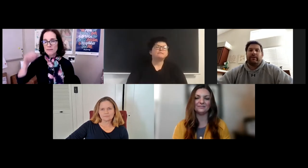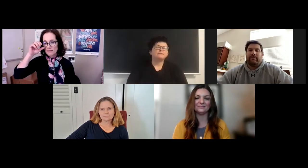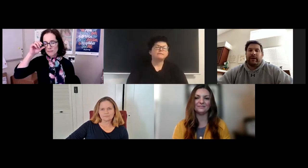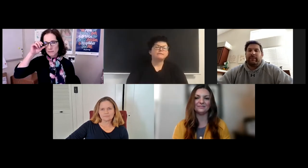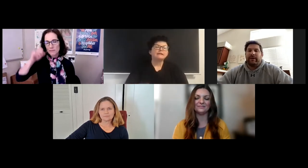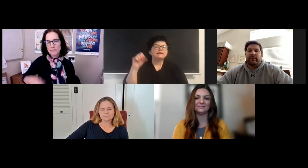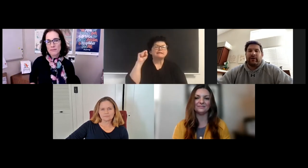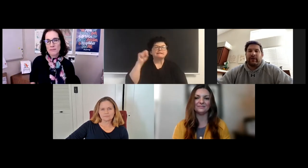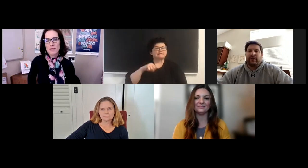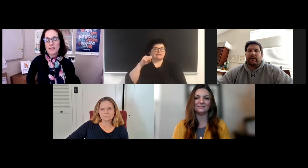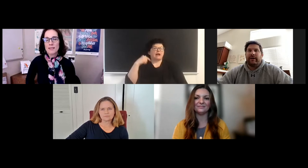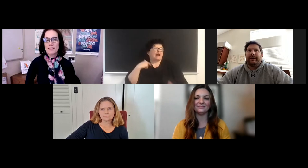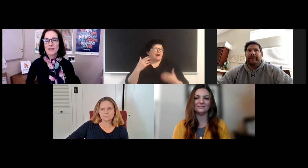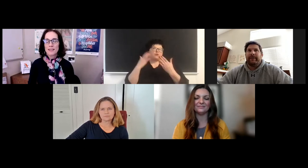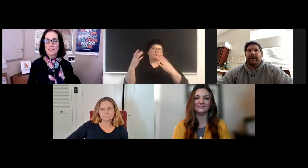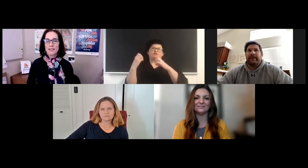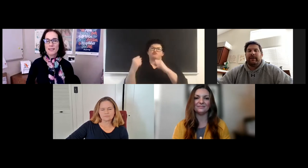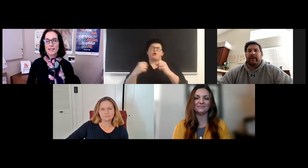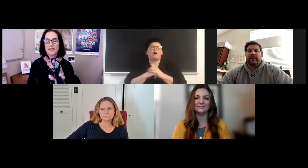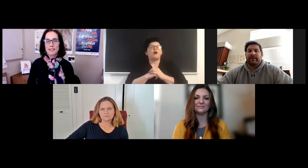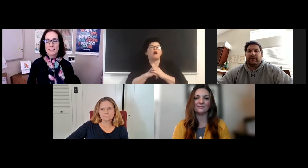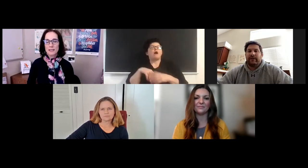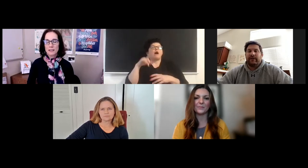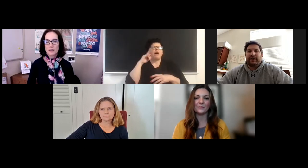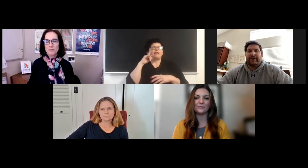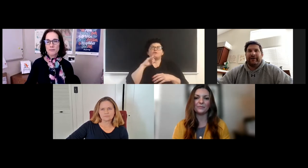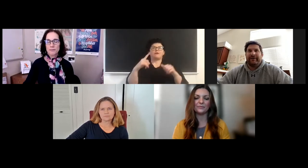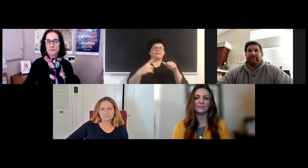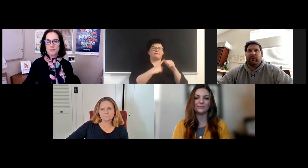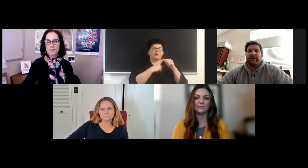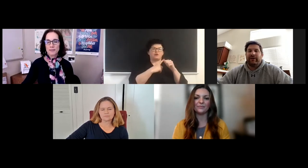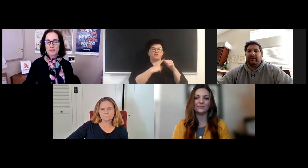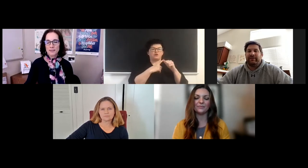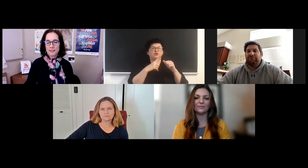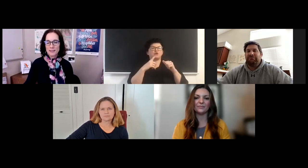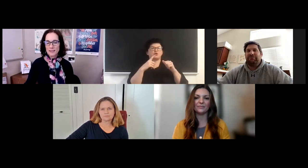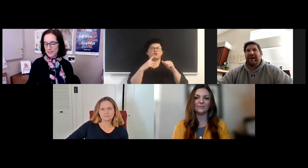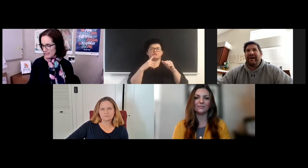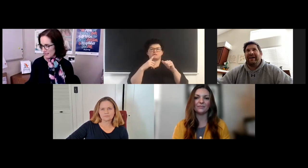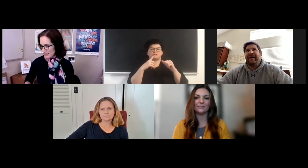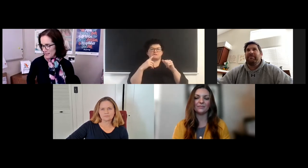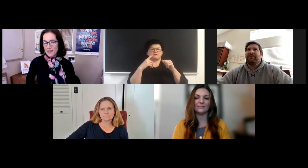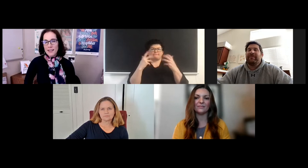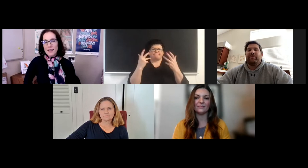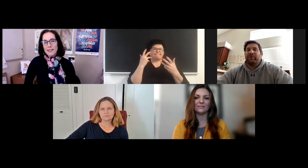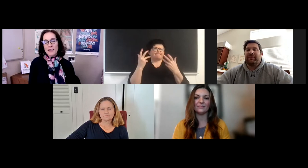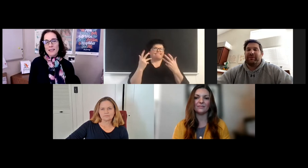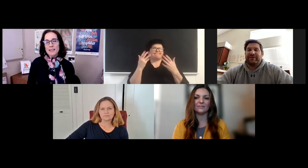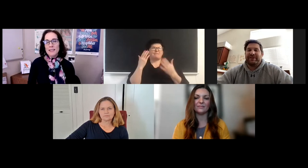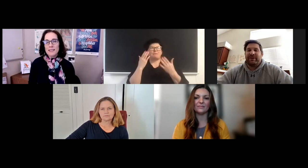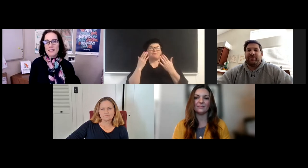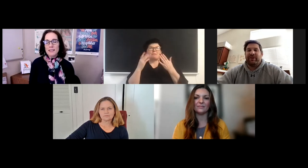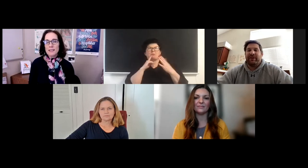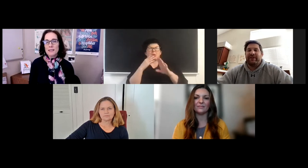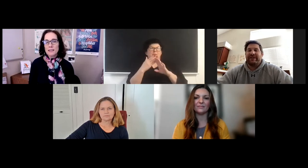Yeah, I would recommend it strongly. I think initially we didn't, maybe before even the